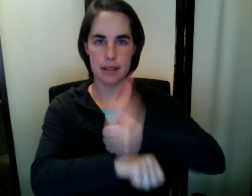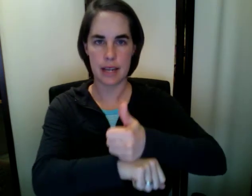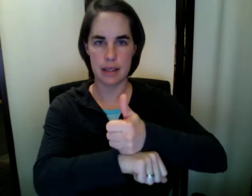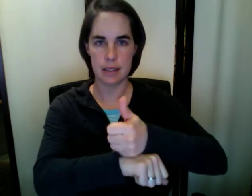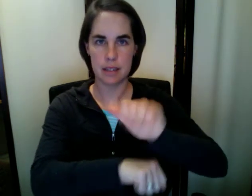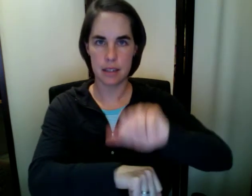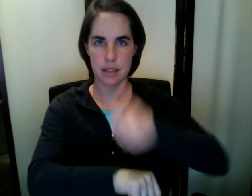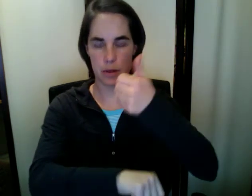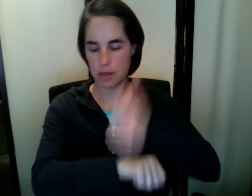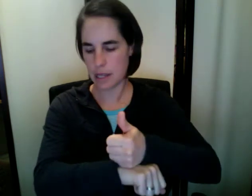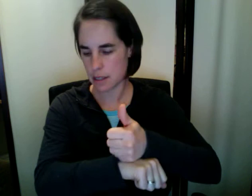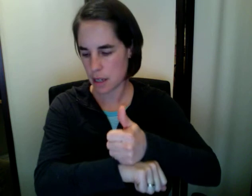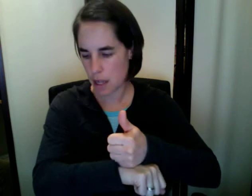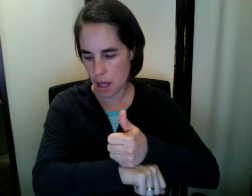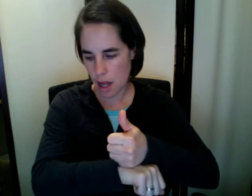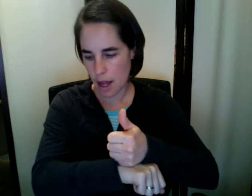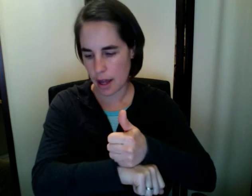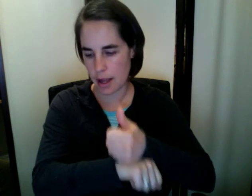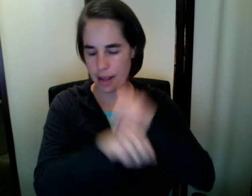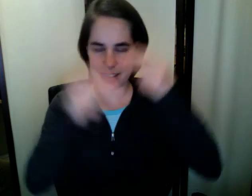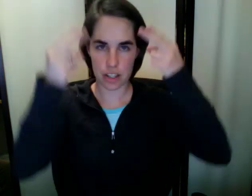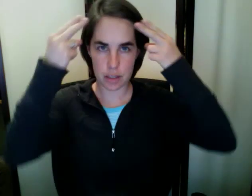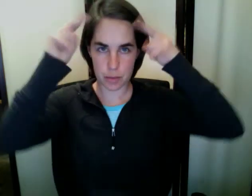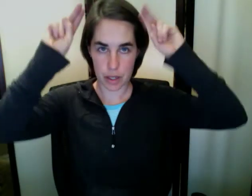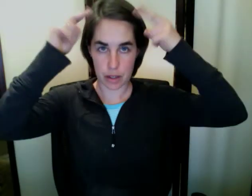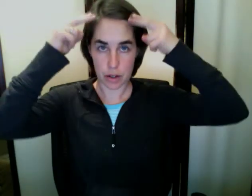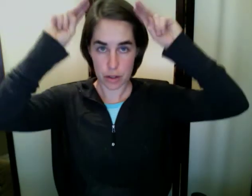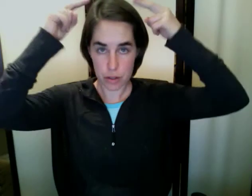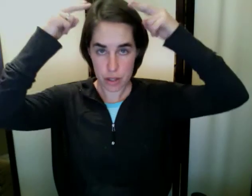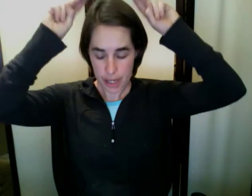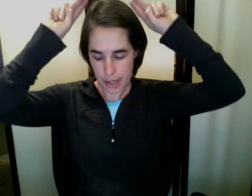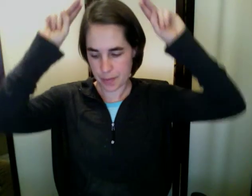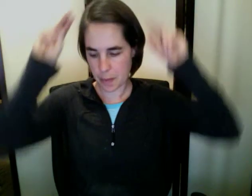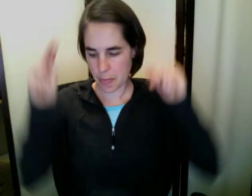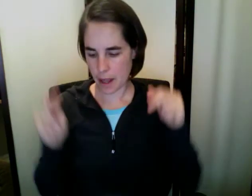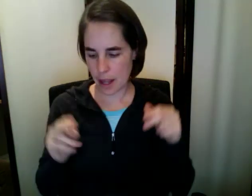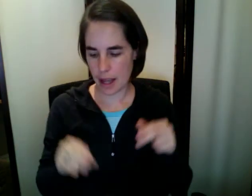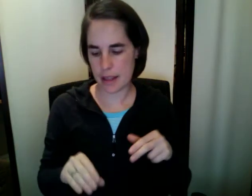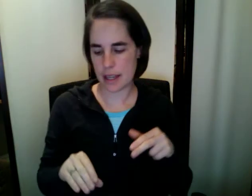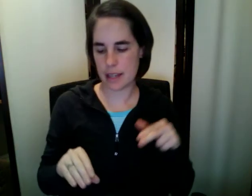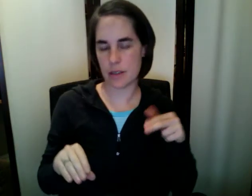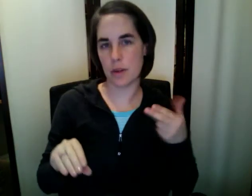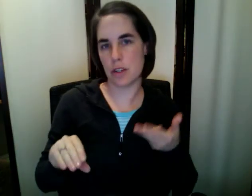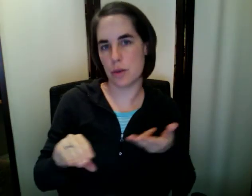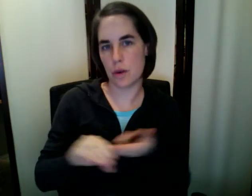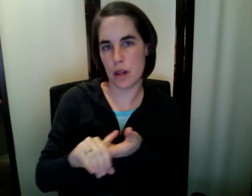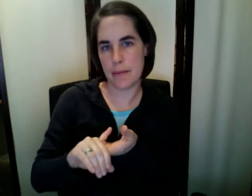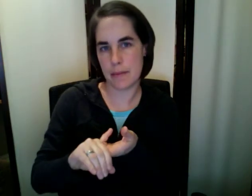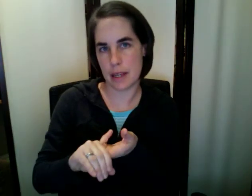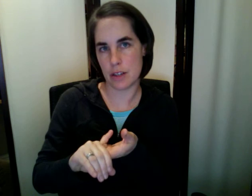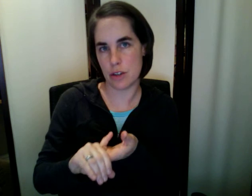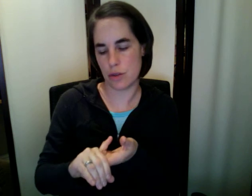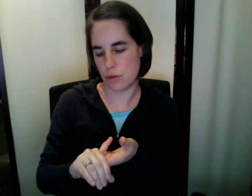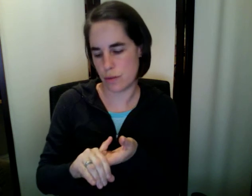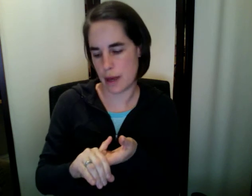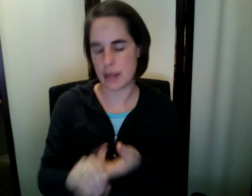So set. And she's putting curlers in her hair. And then he's going to climb into bed